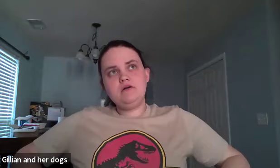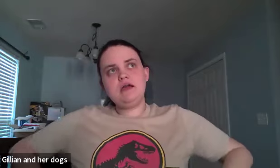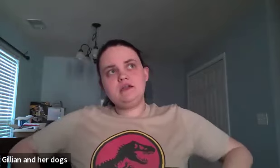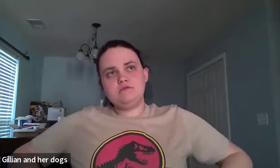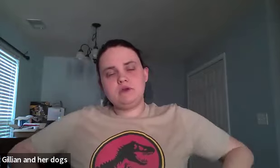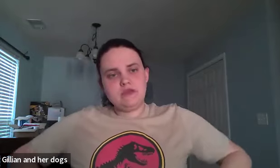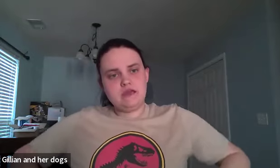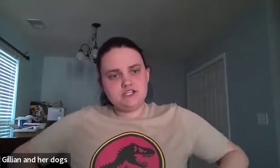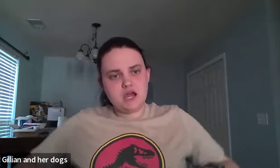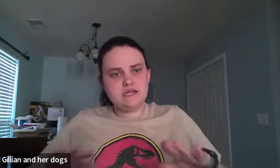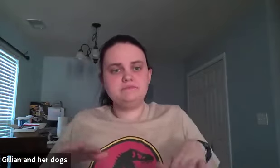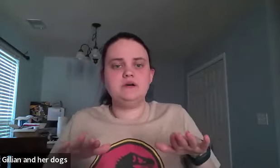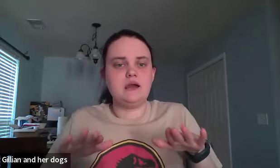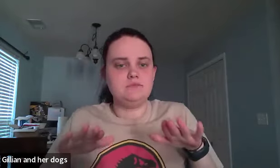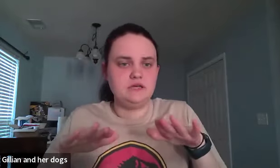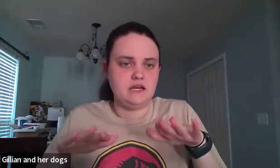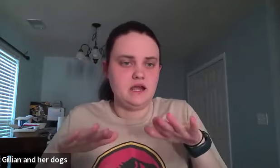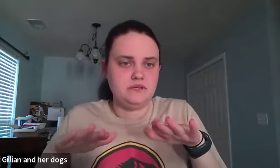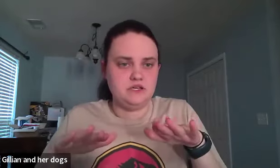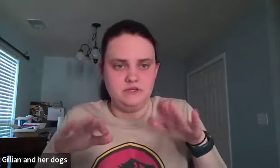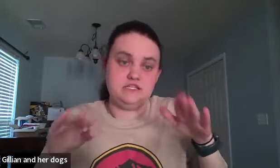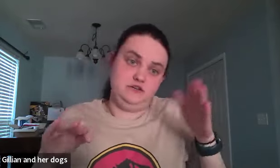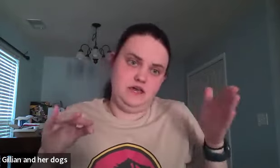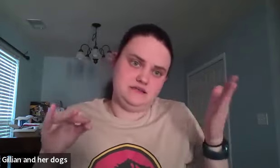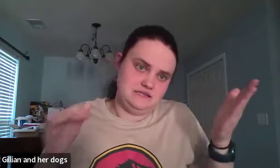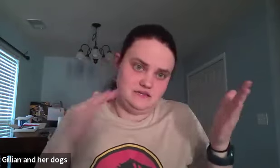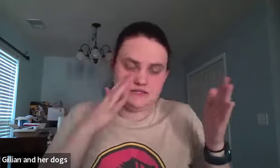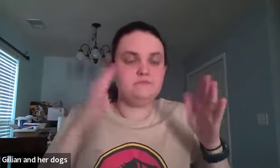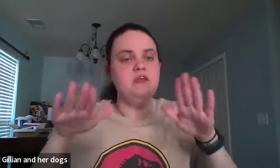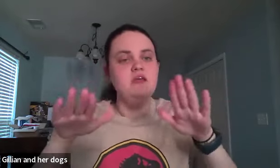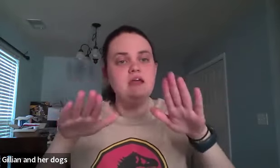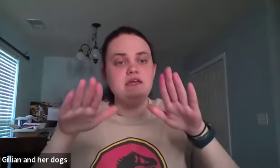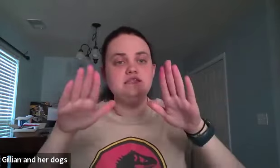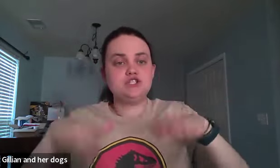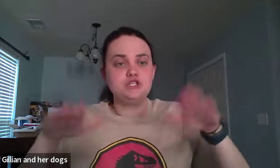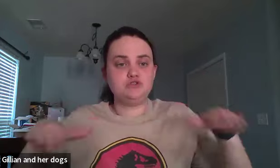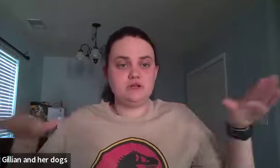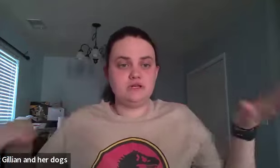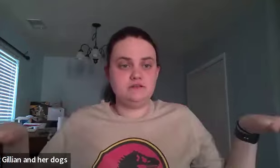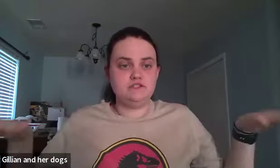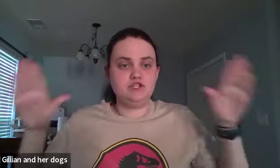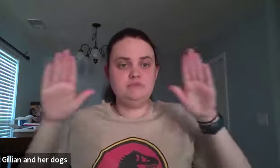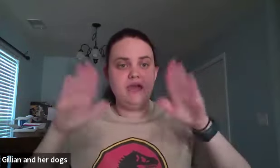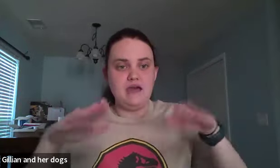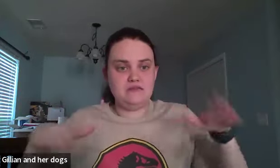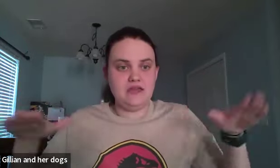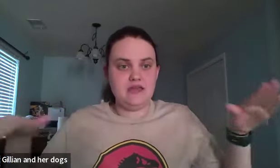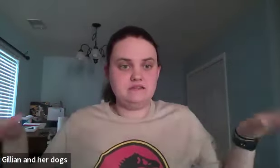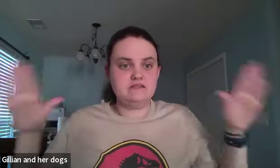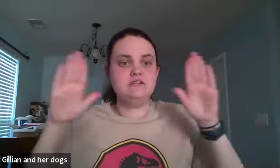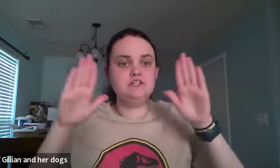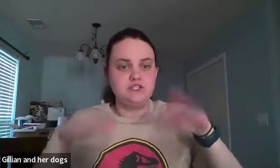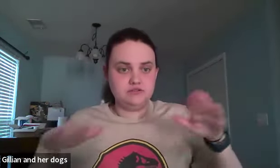about like rib cage height, but I'm doing it up here because you can't see it. Is children. So you pat the heads.